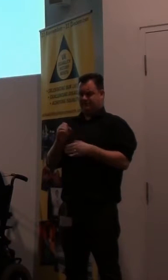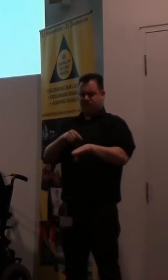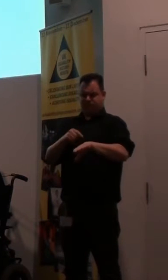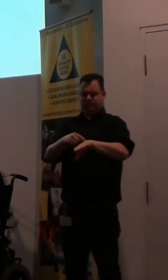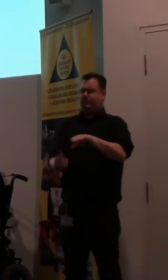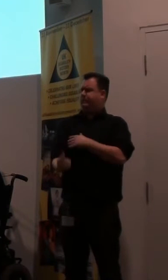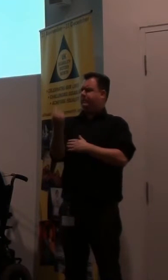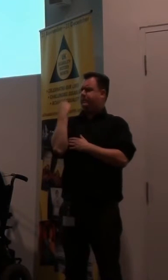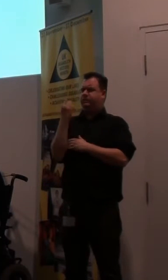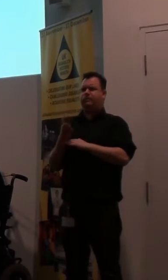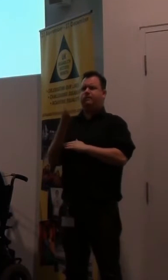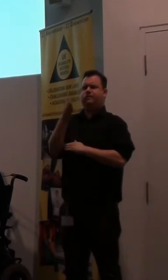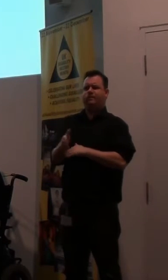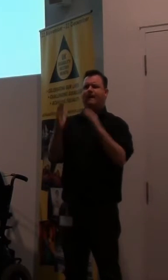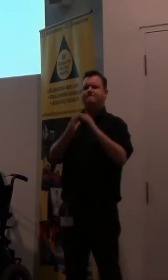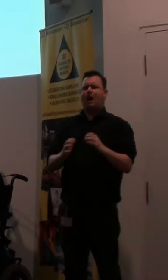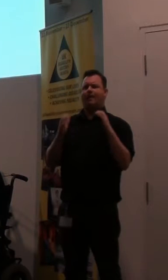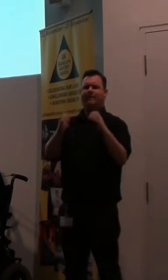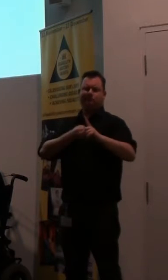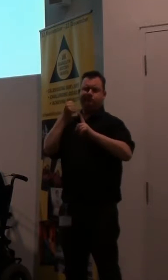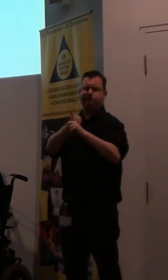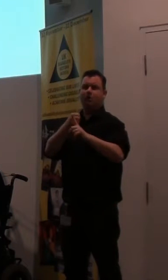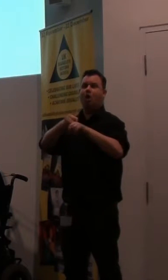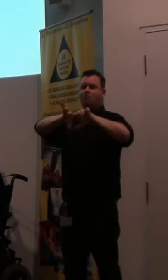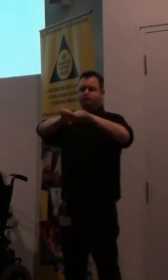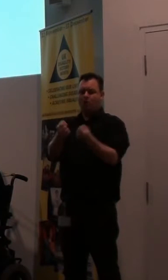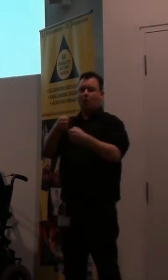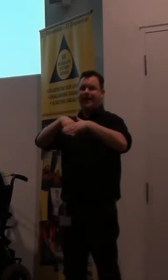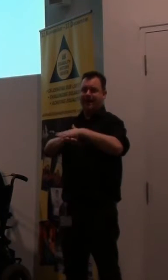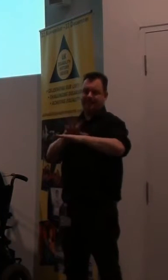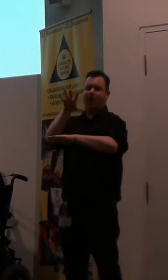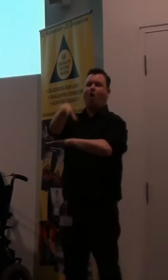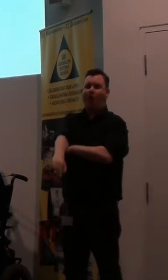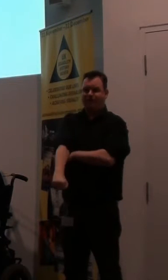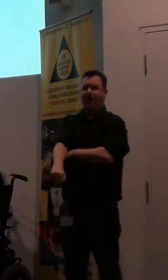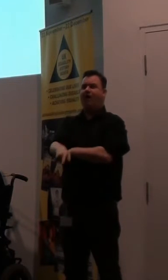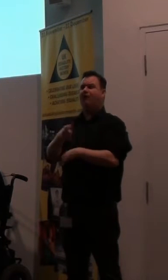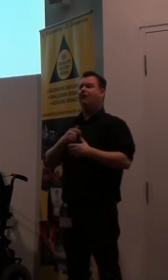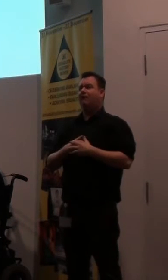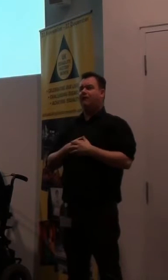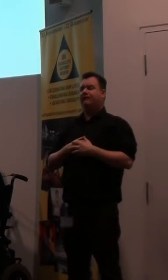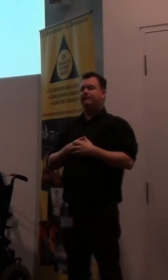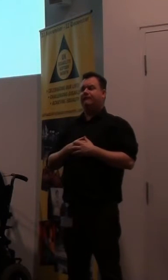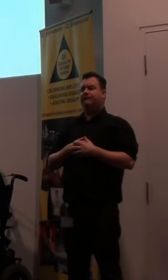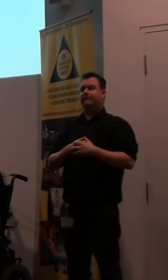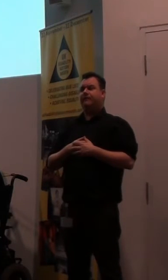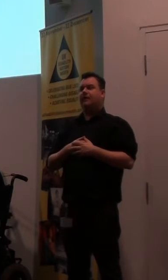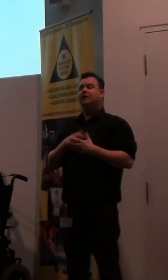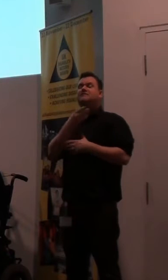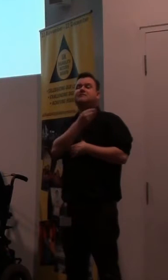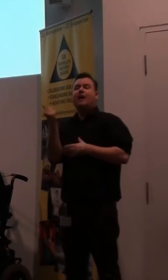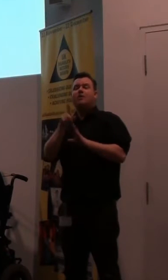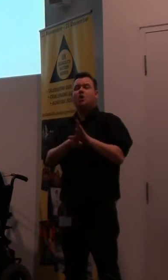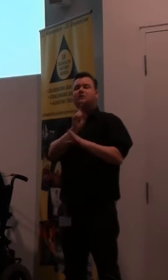down to the House of Parliament on demonstrations and broke in and occupied the place. And that came some years later,